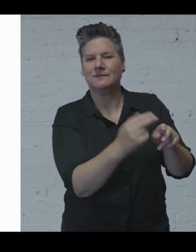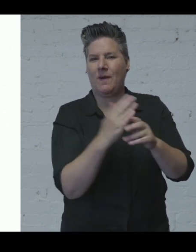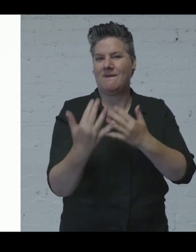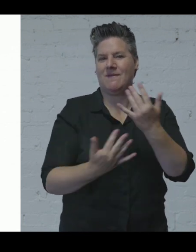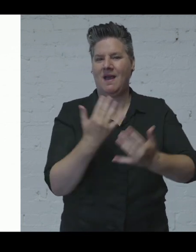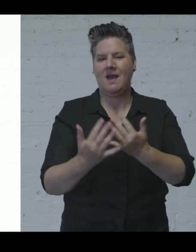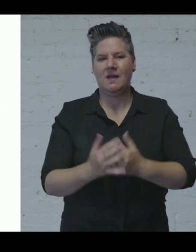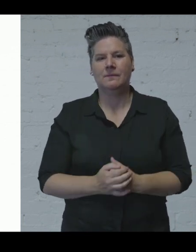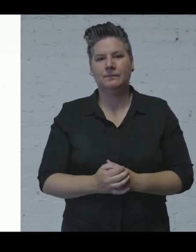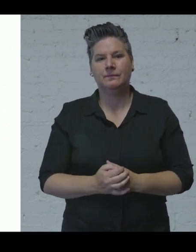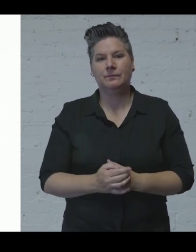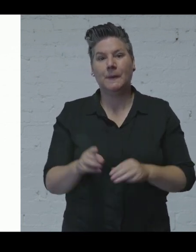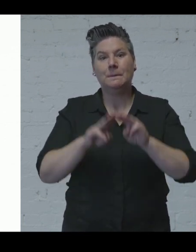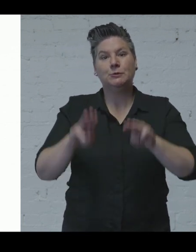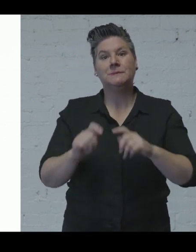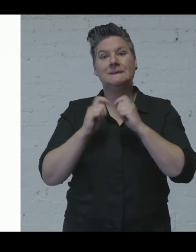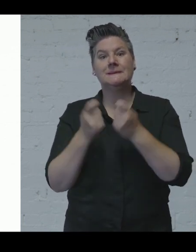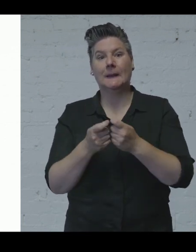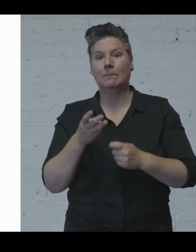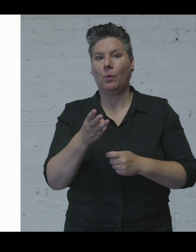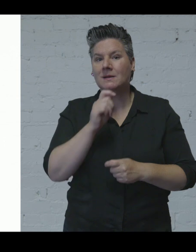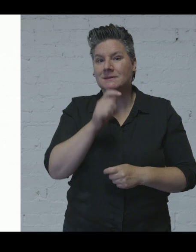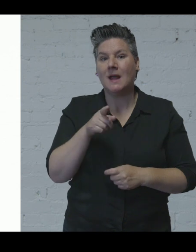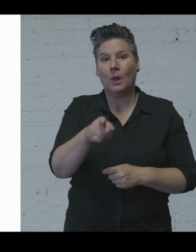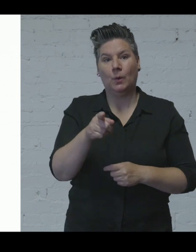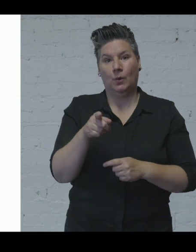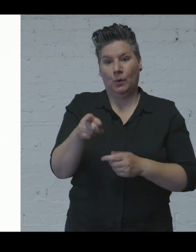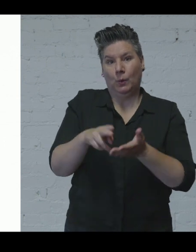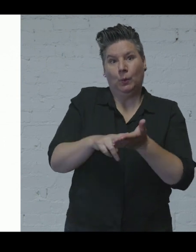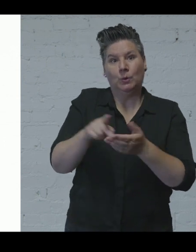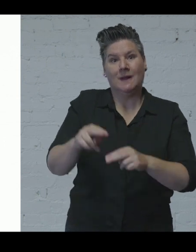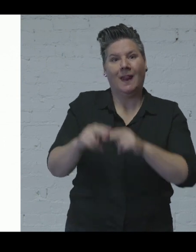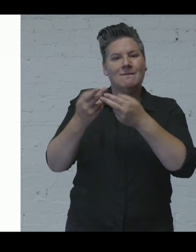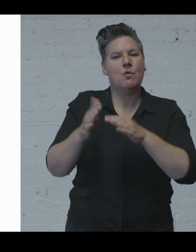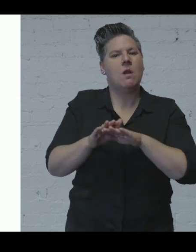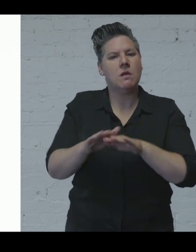They will direct you towards the stairs if the lift cannot be used.